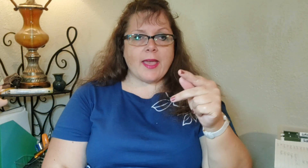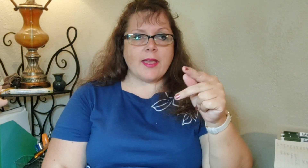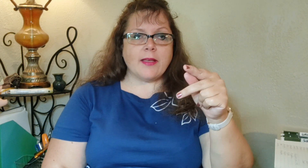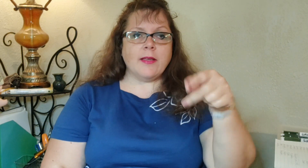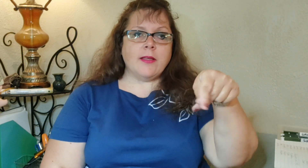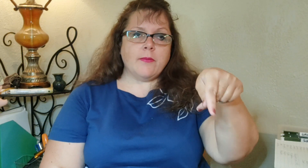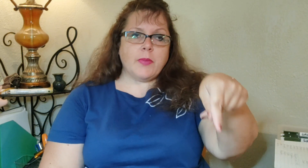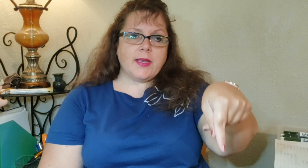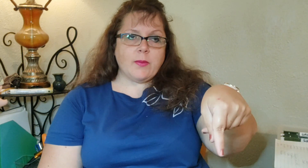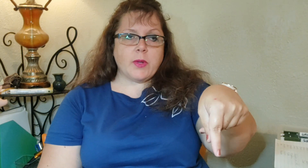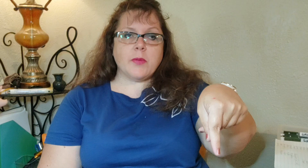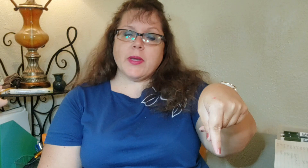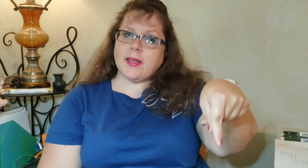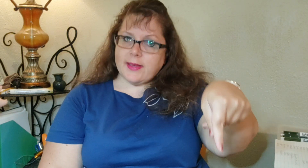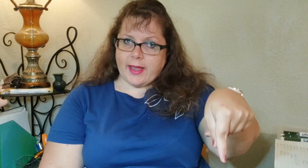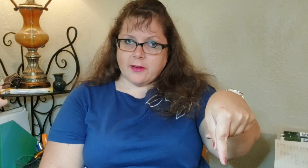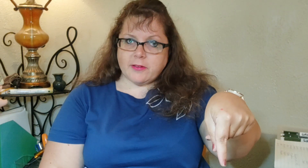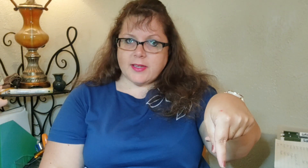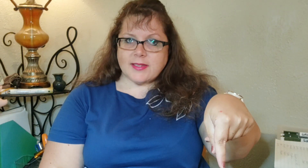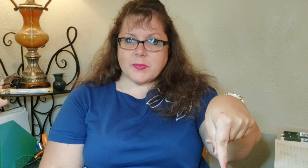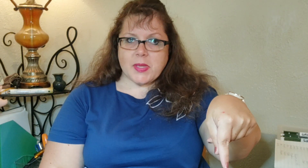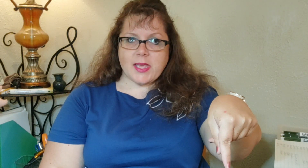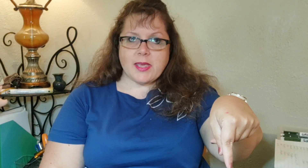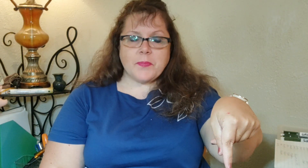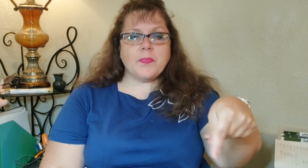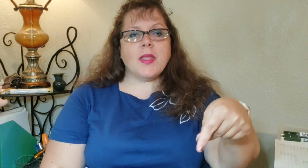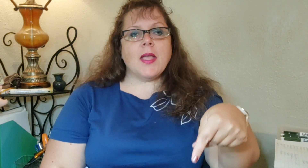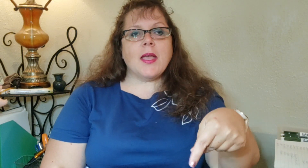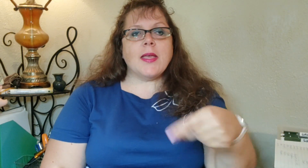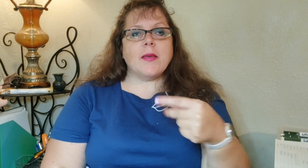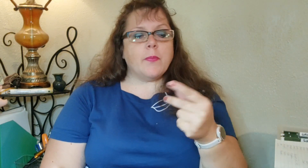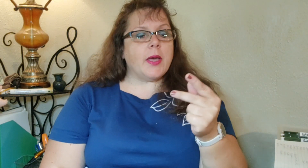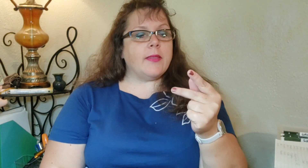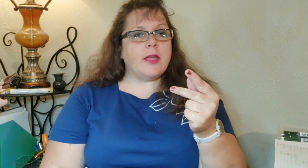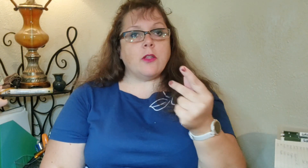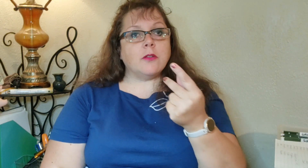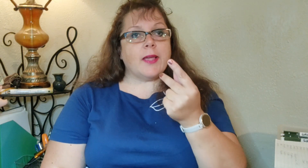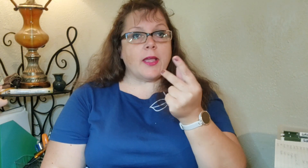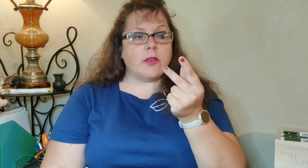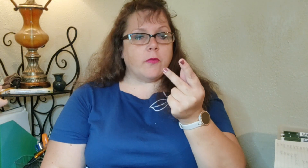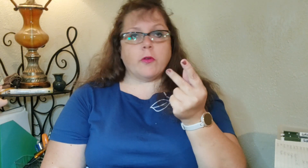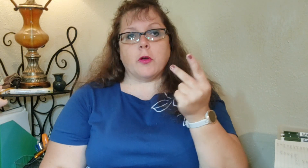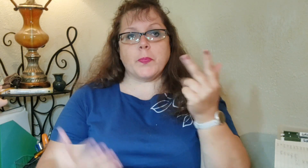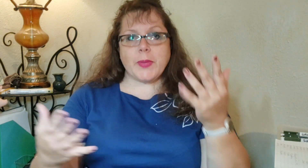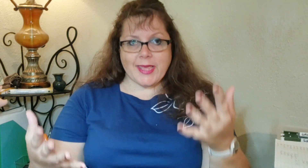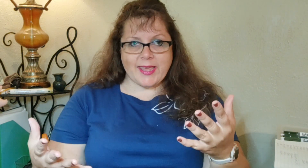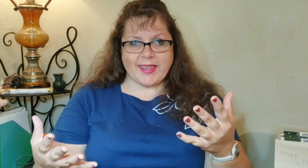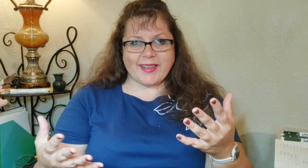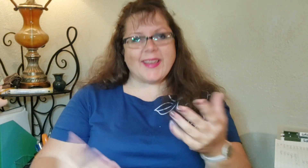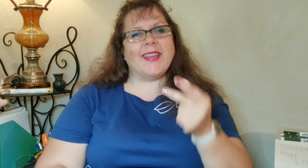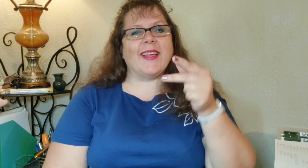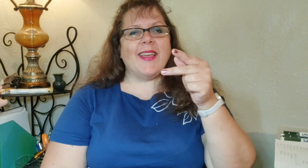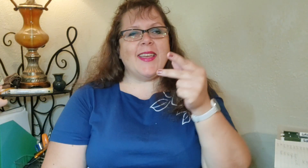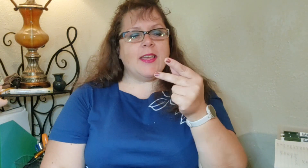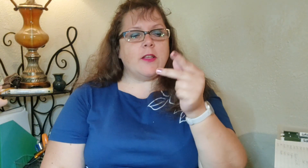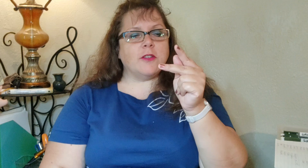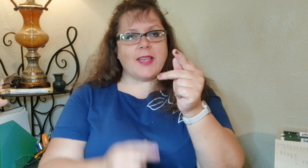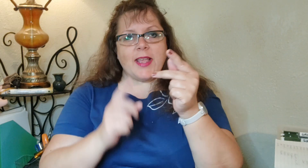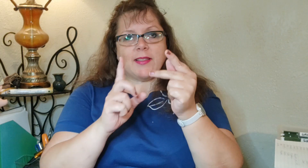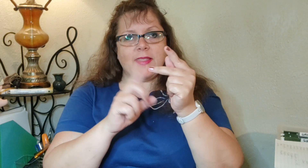K, but when you put it down, it's a P. But then you'll take, for pink, you'll take